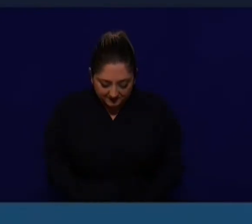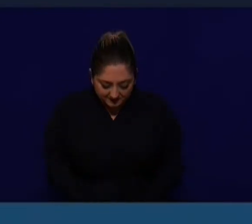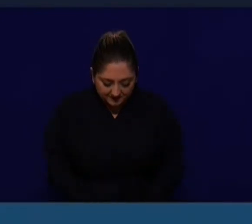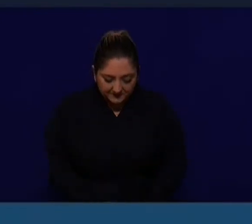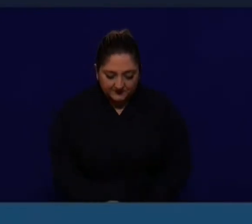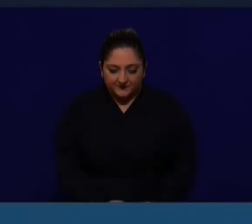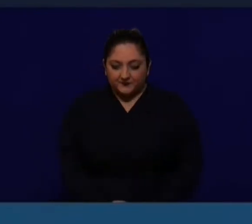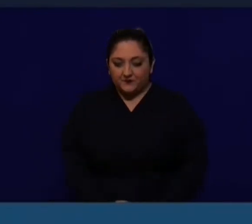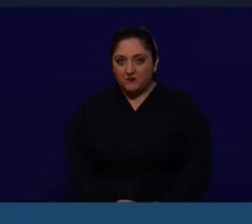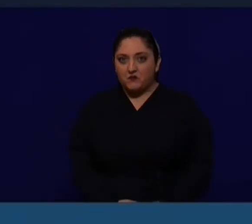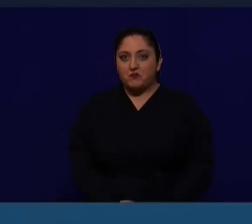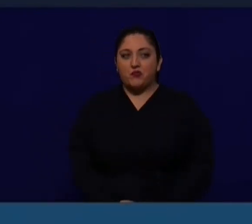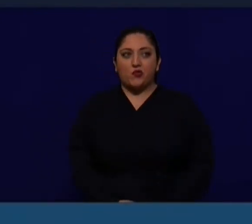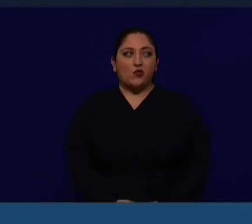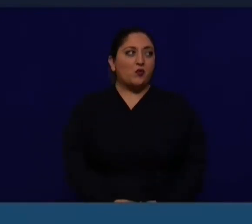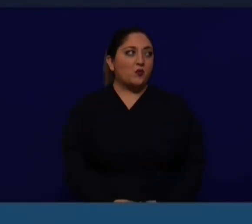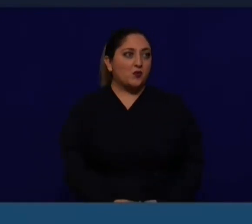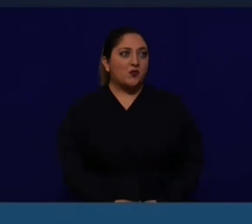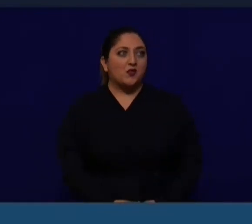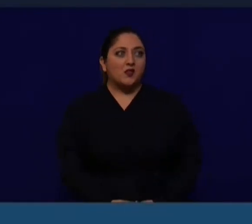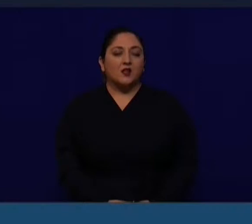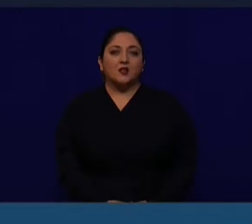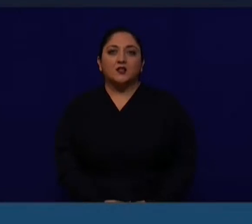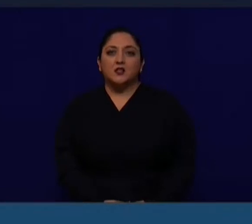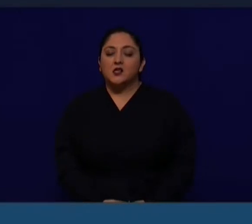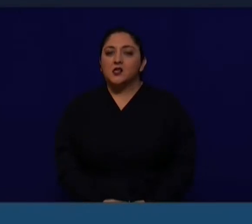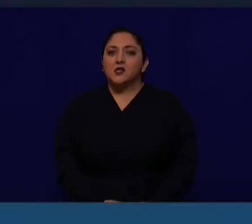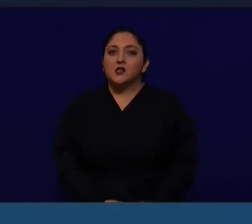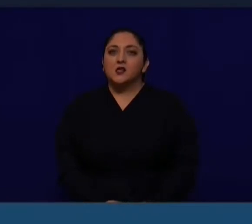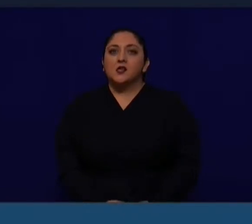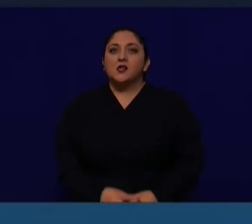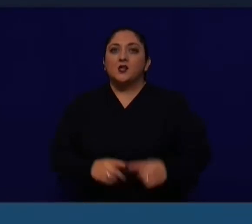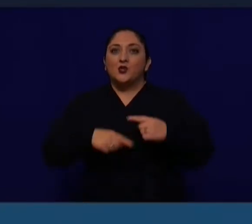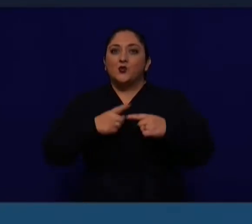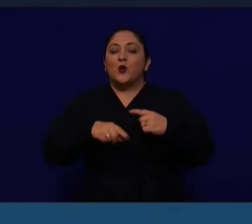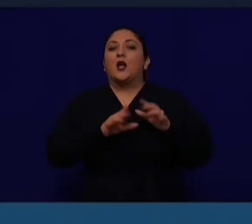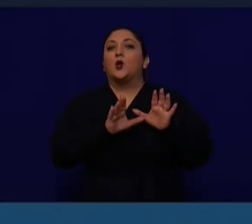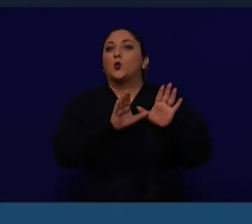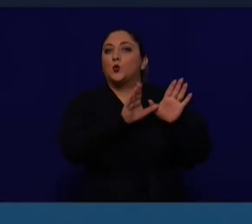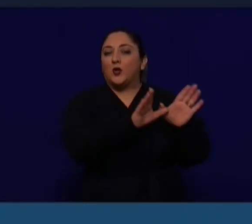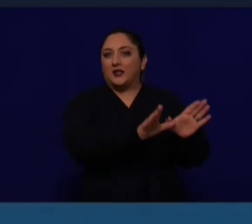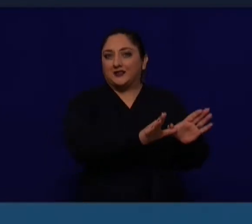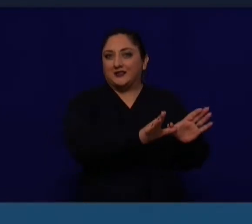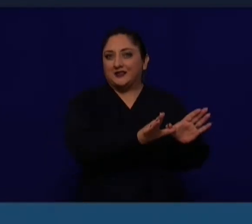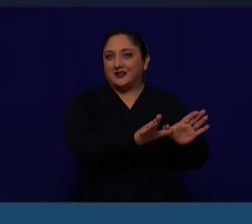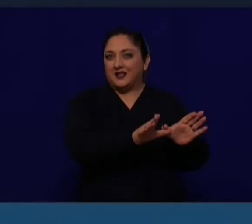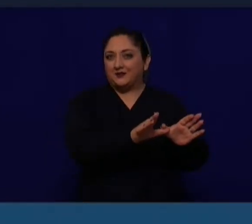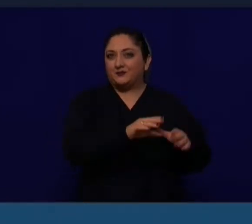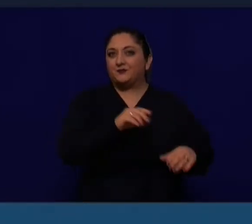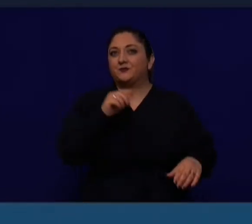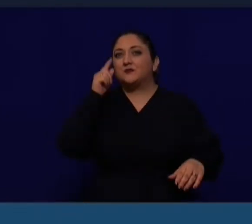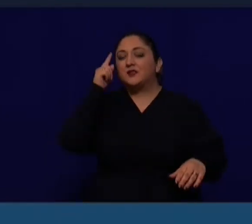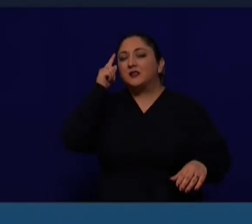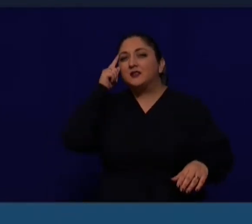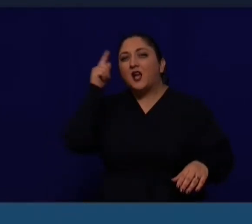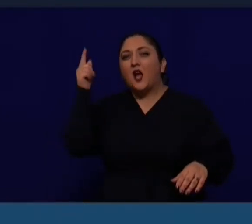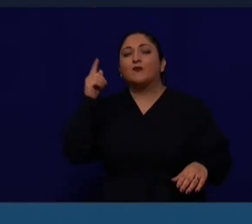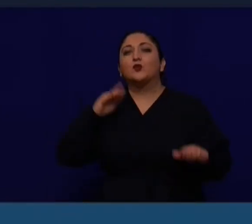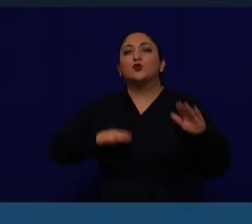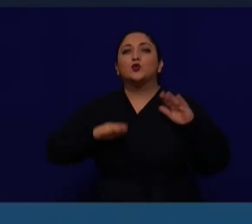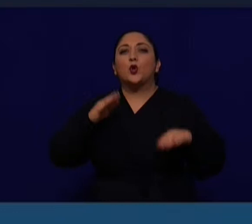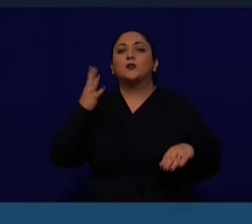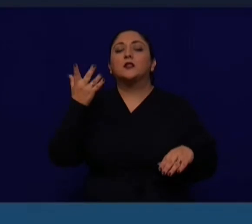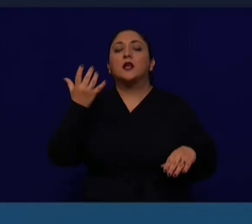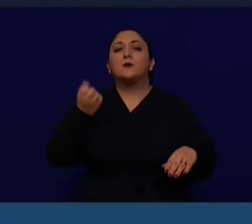Thank you ta' mistoqsijiet mela. Fuq kwarantina dan bħalma konna qegħdin naraw dejjem ikun rifless tal-ammont tal-każijiet li